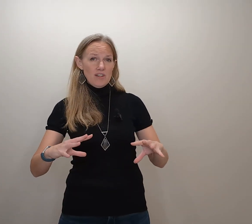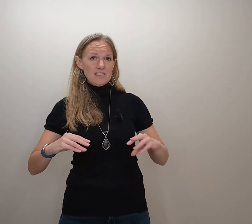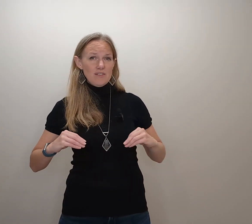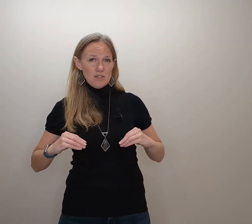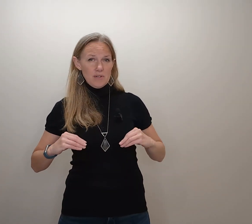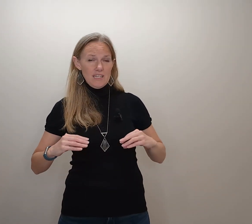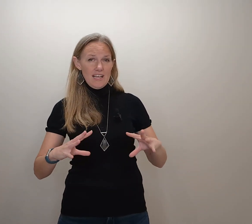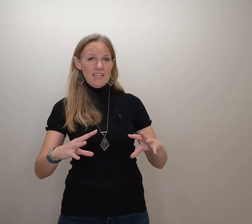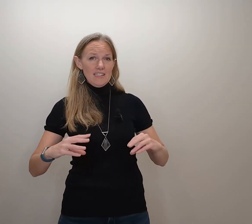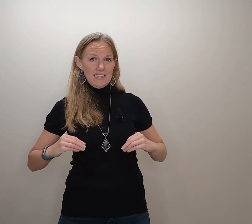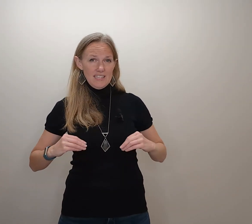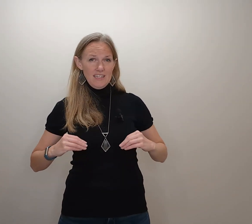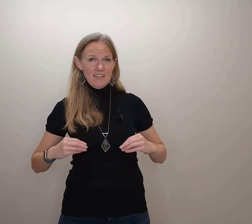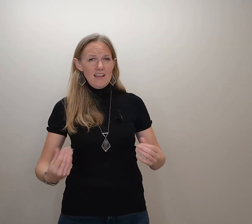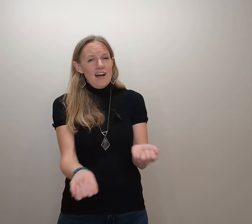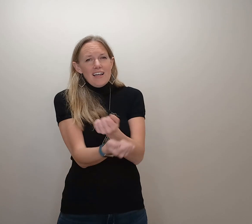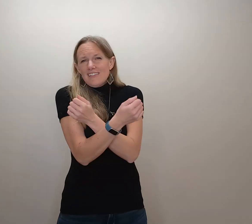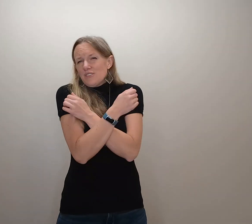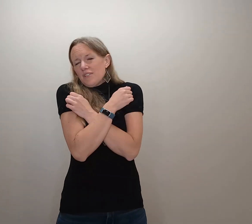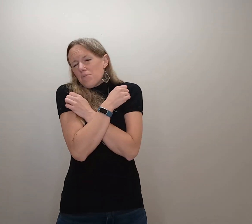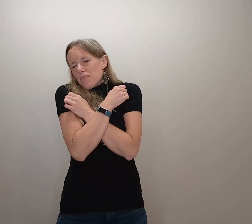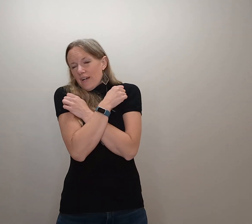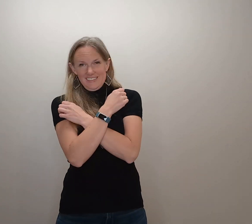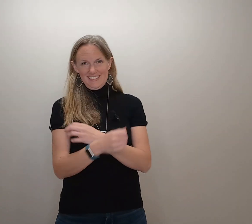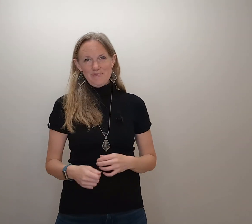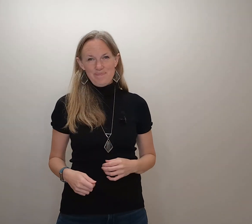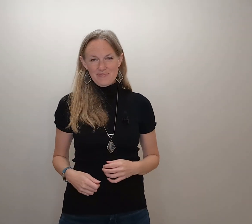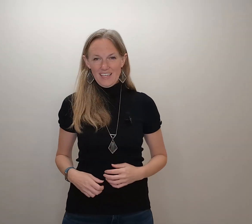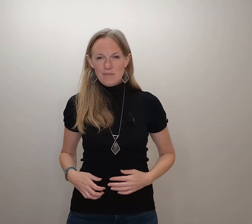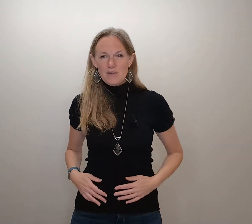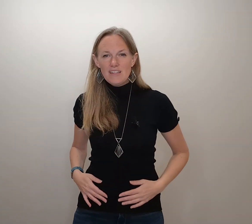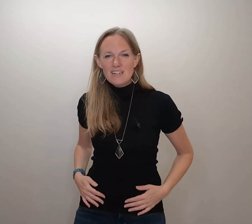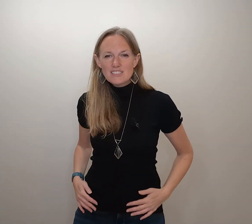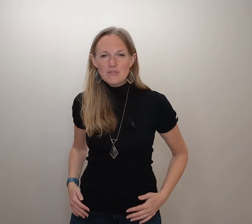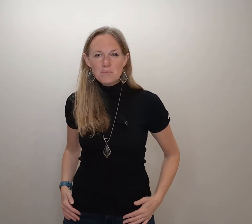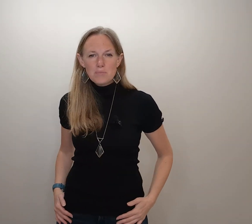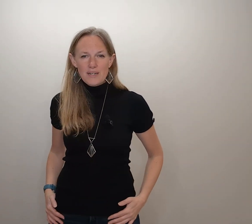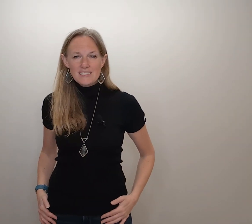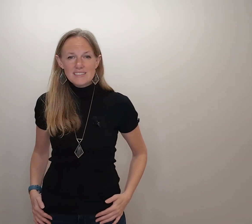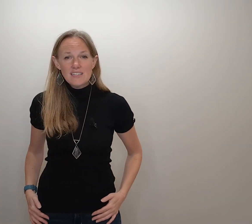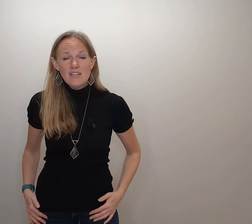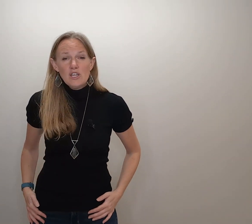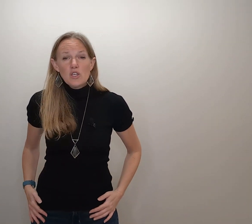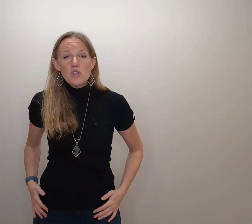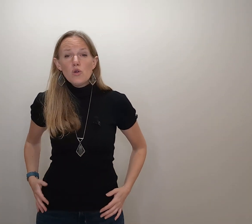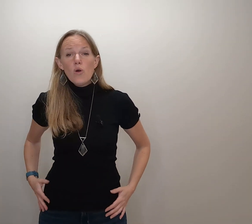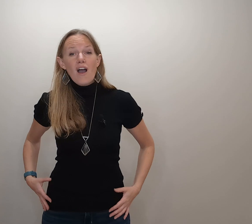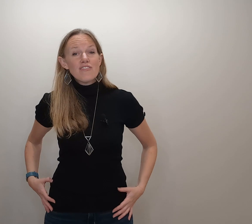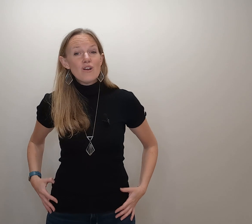fingers out and you're bringing that in like that. I'm going to do embrace. Okay, we long to embrace. You offer